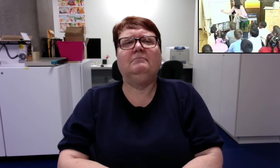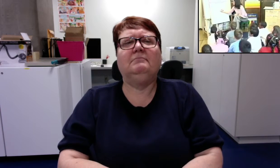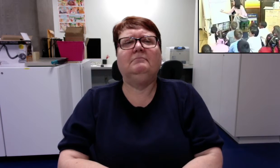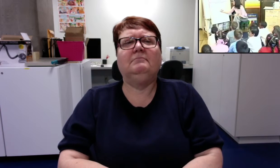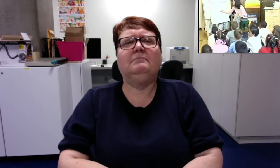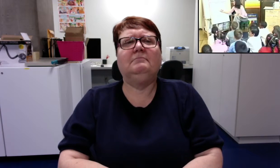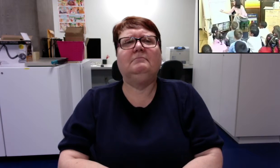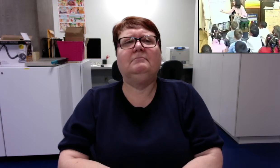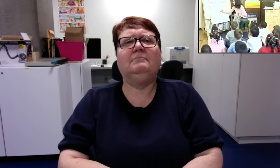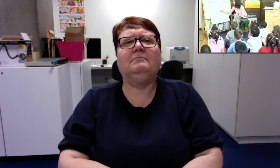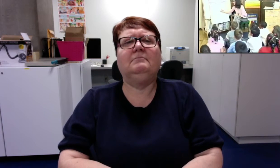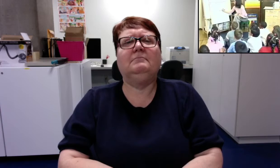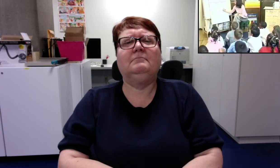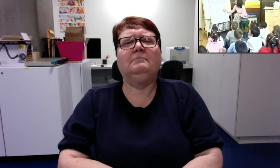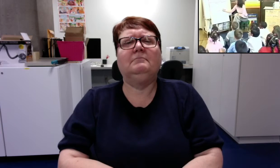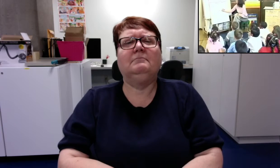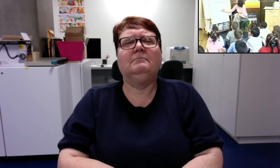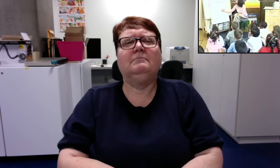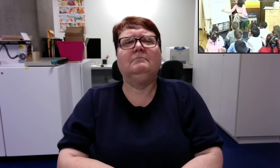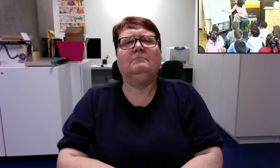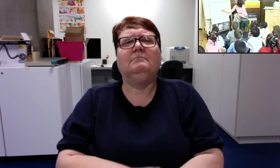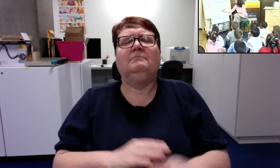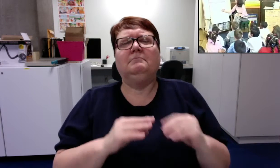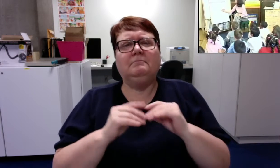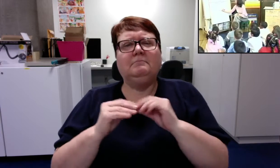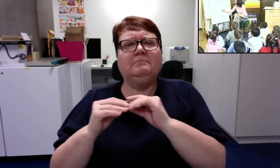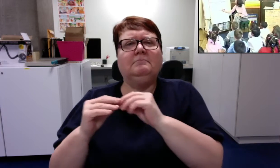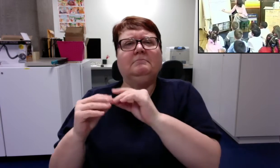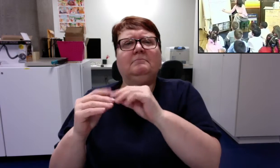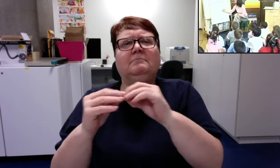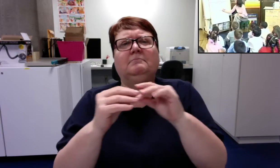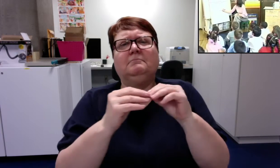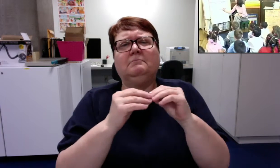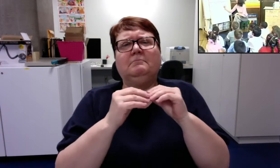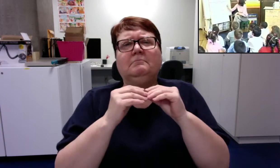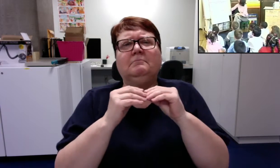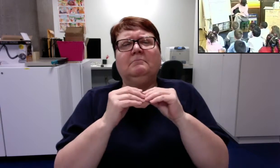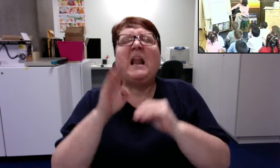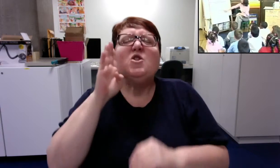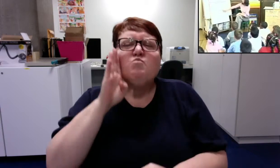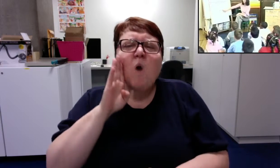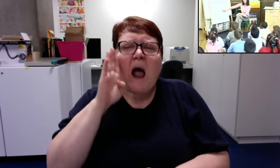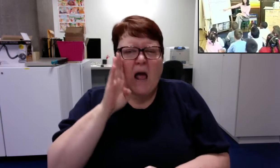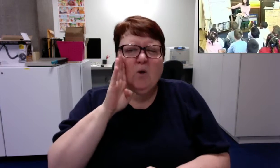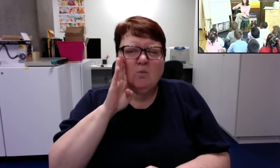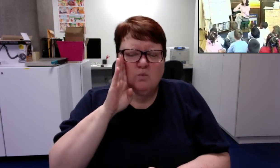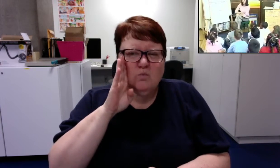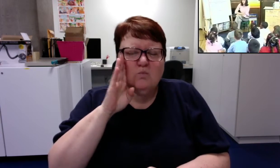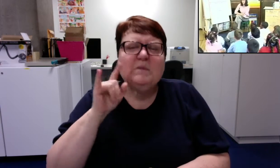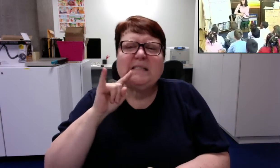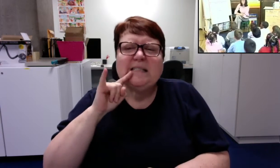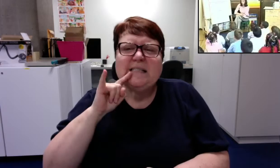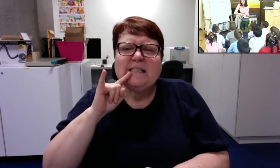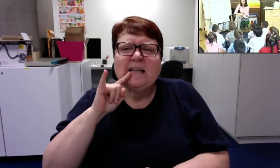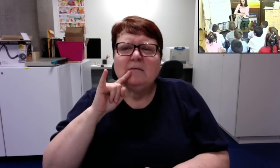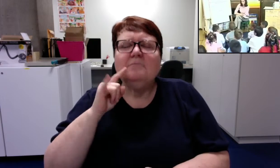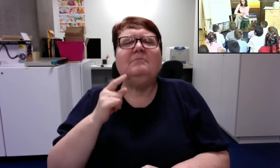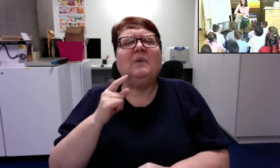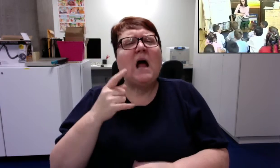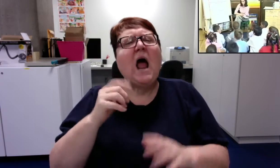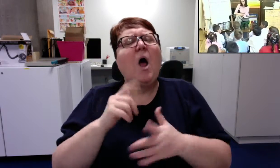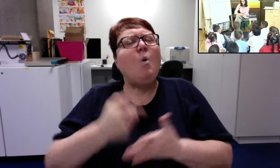We got help from a source. You know what's the But it's difference? brown. And what helped you figure that out,